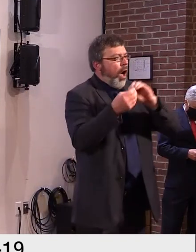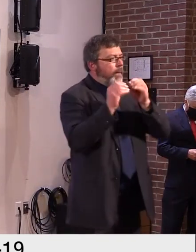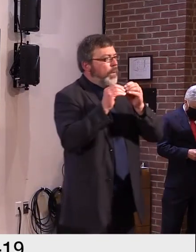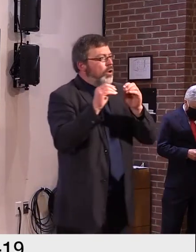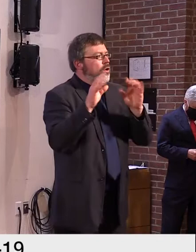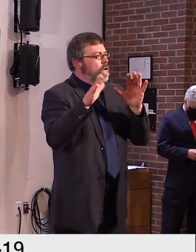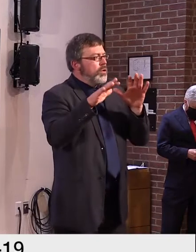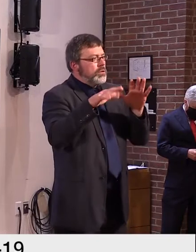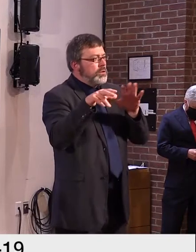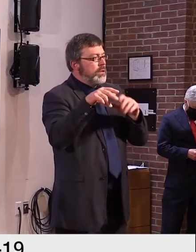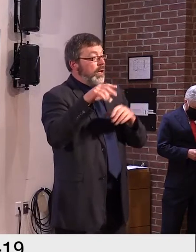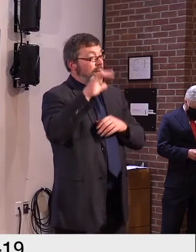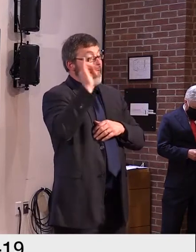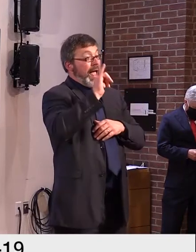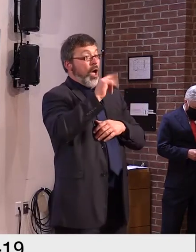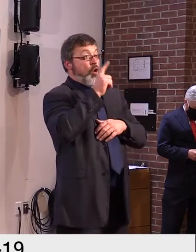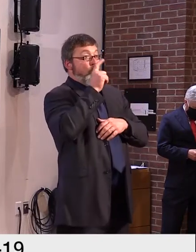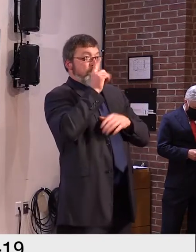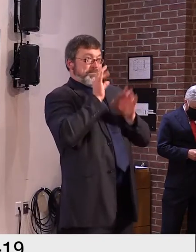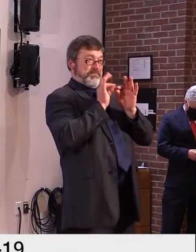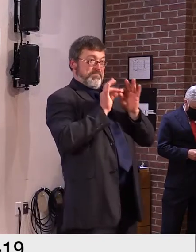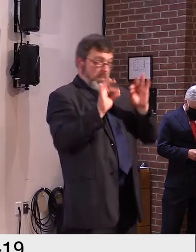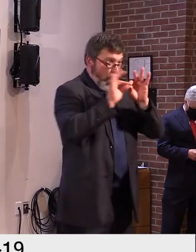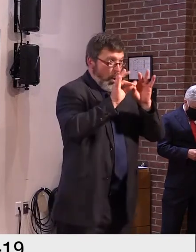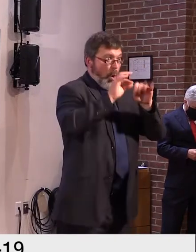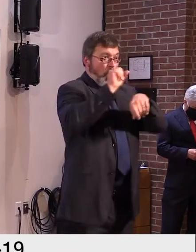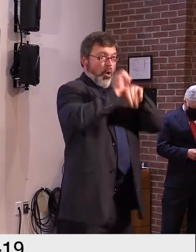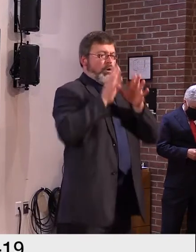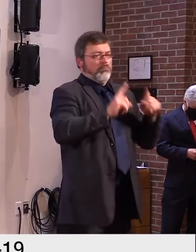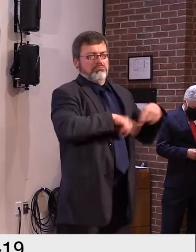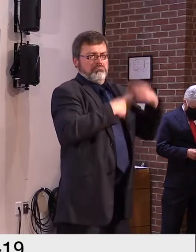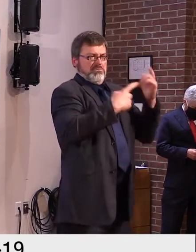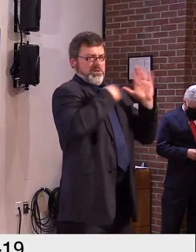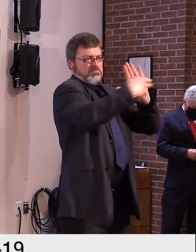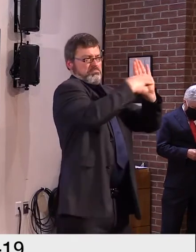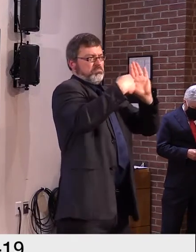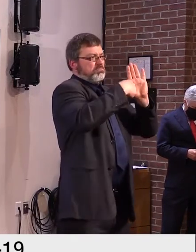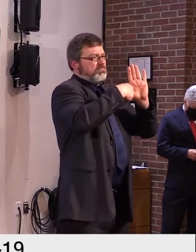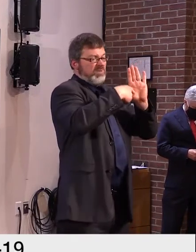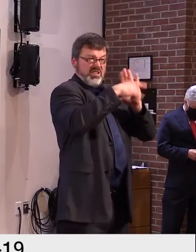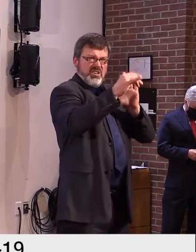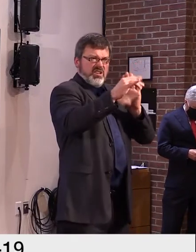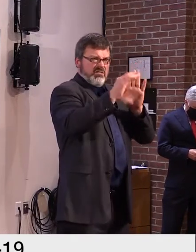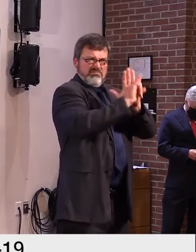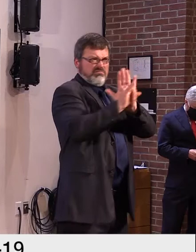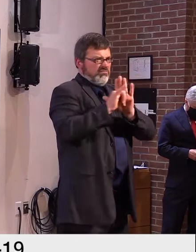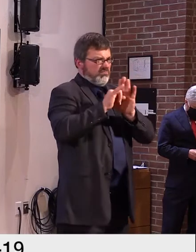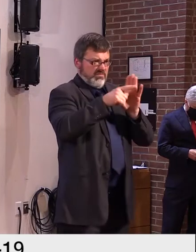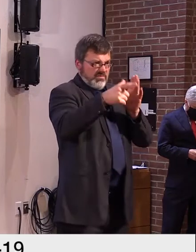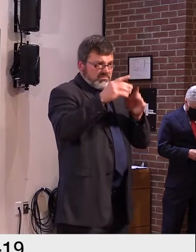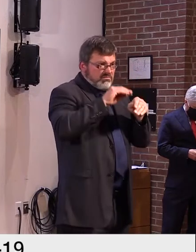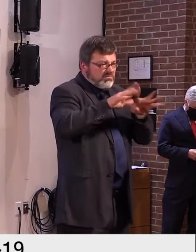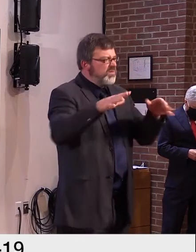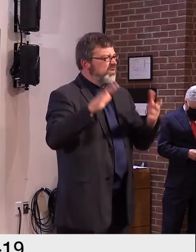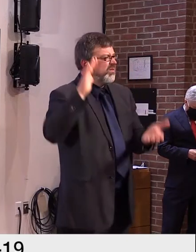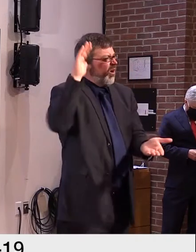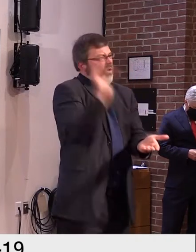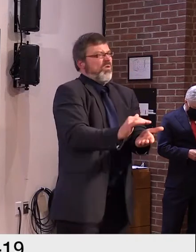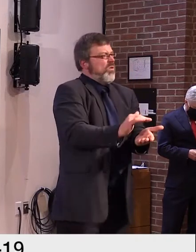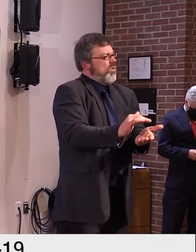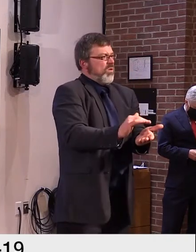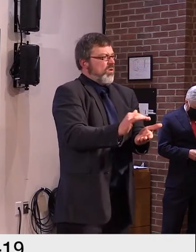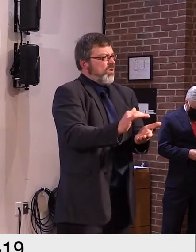for maintenance work on buildings or construction work on highways, what have you. So